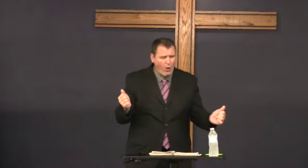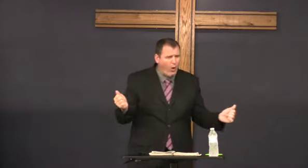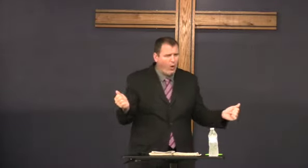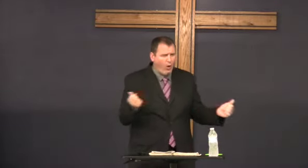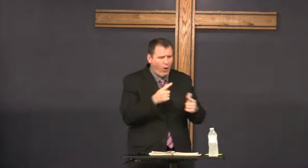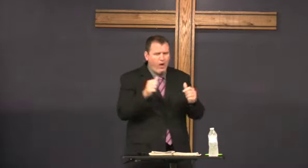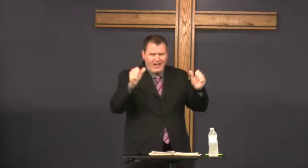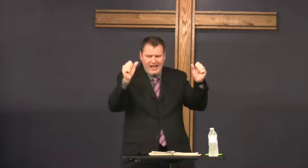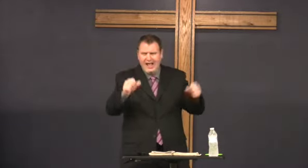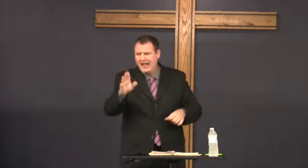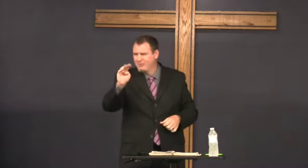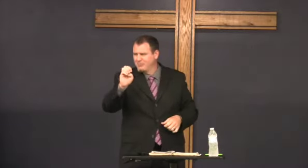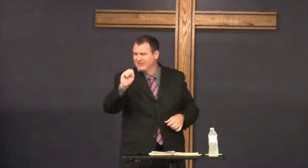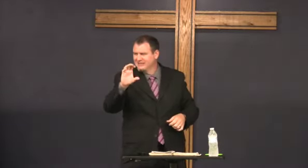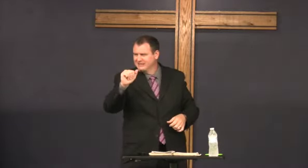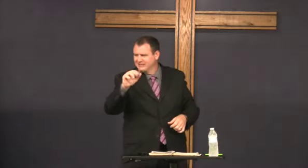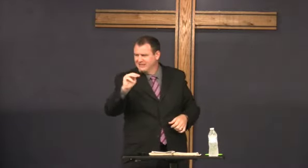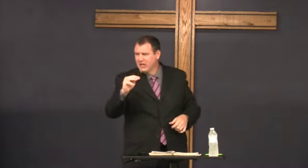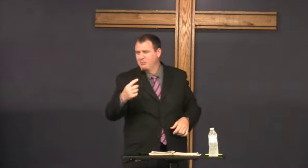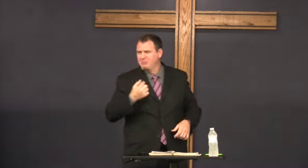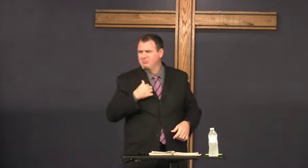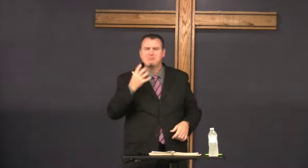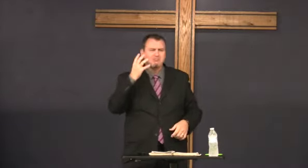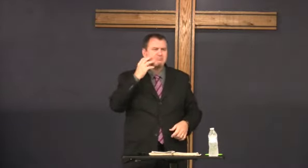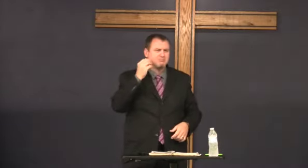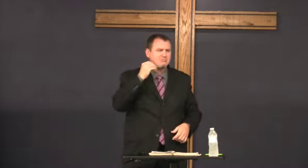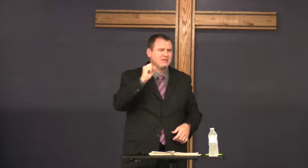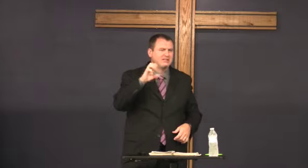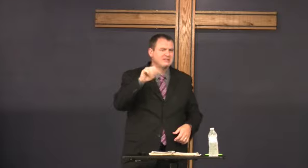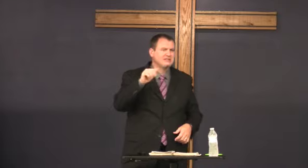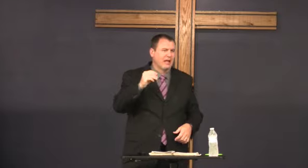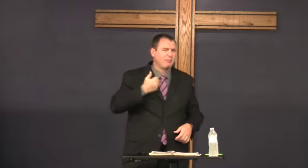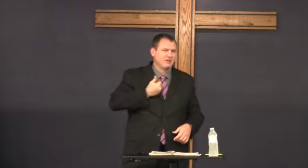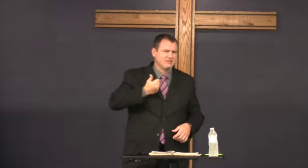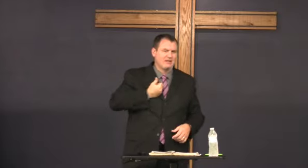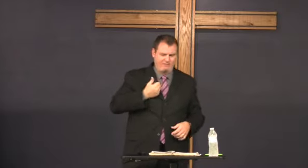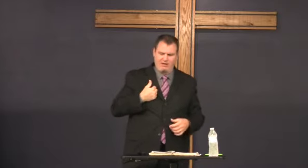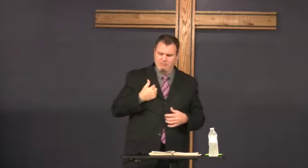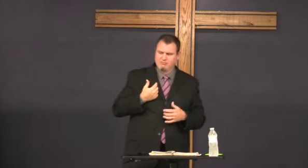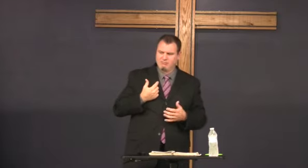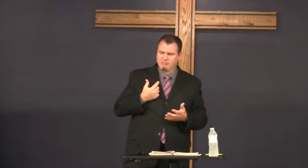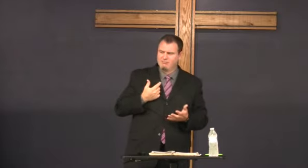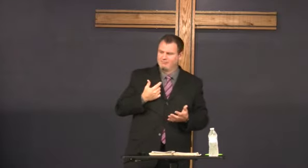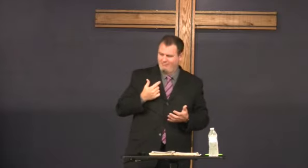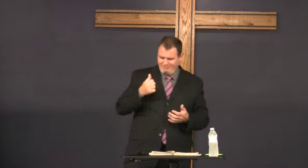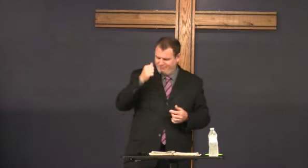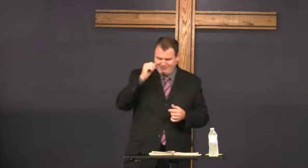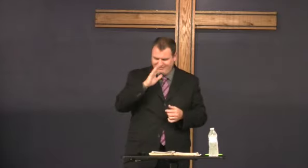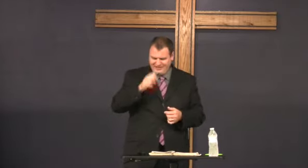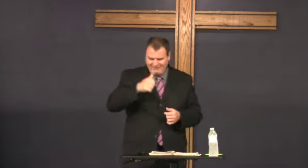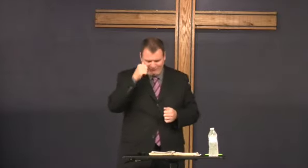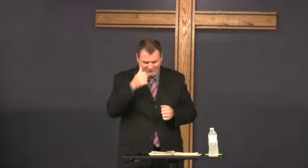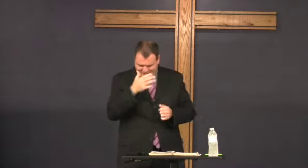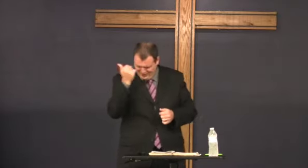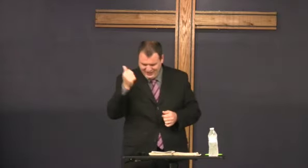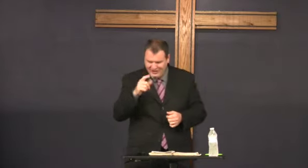Easily victimized. All of us can be scammed. I've experienced a scam myself. I'll